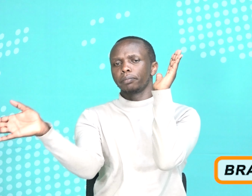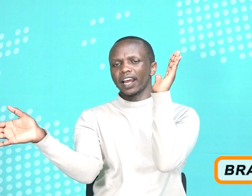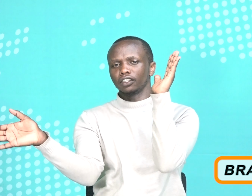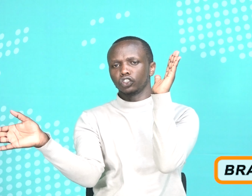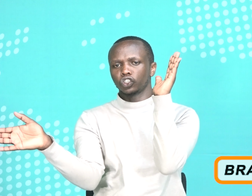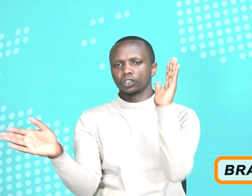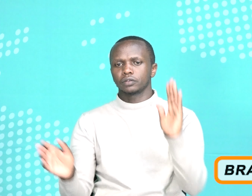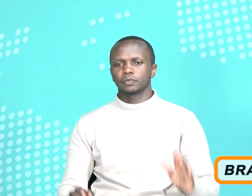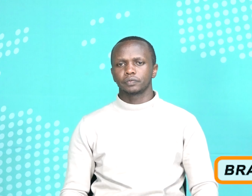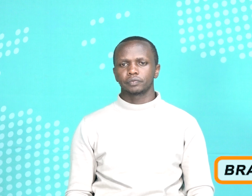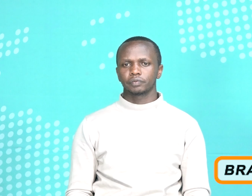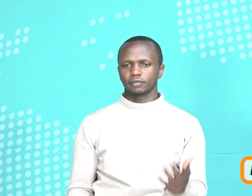branch,